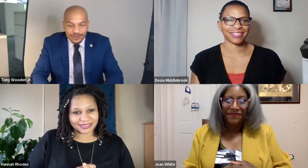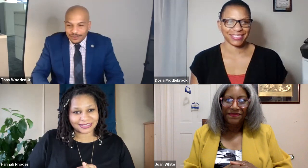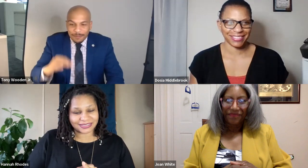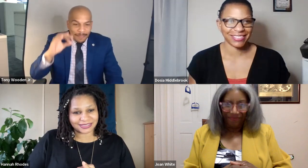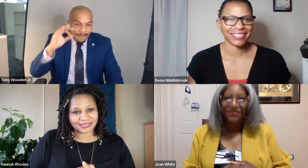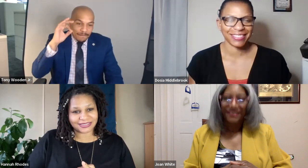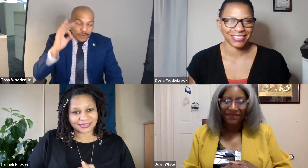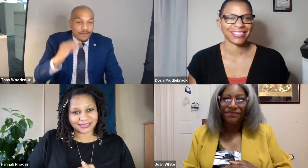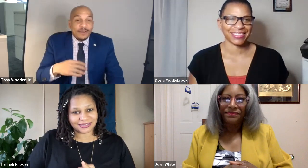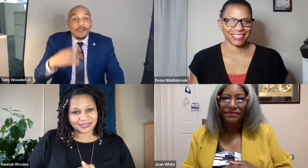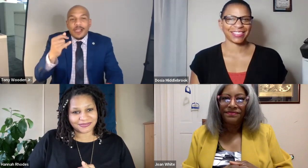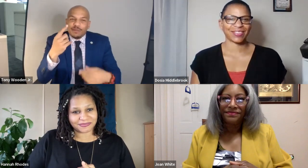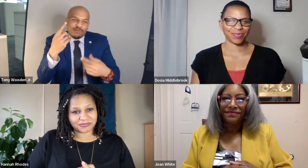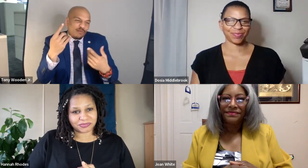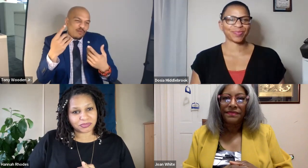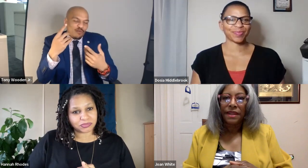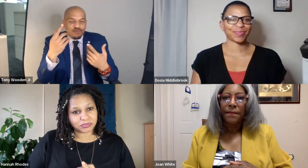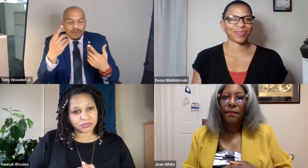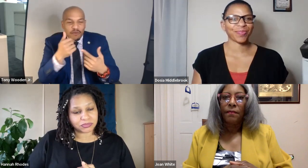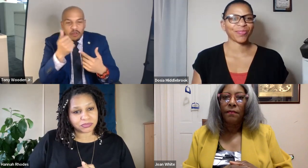to explain for the audience. Perfect.